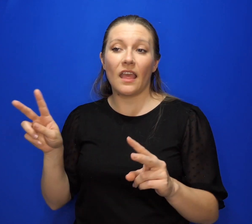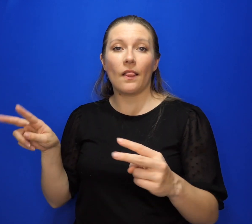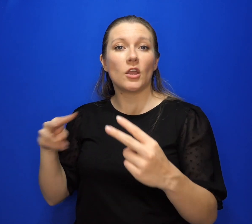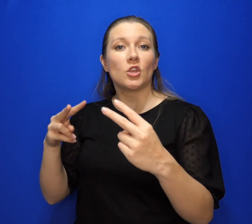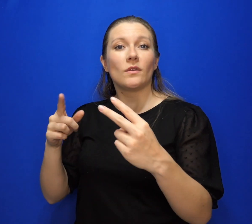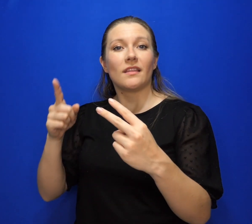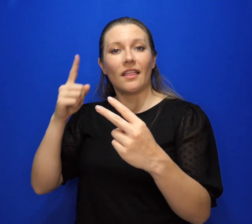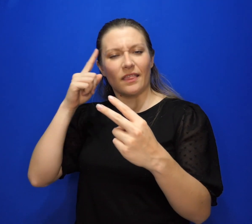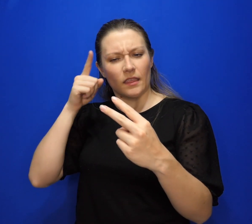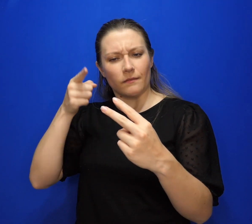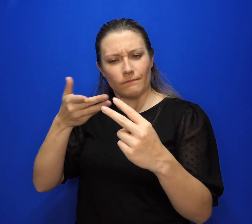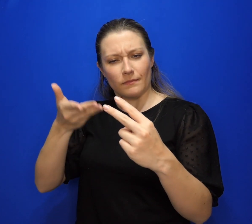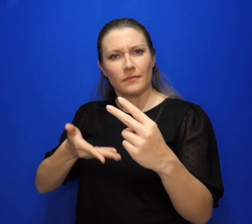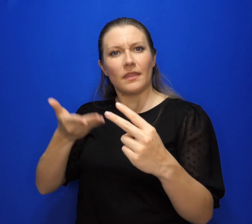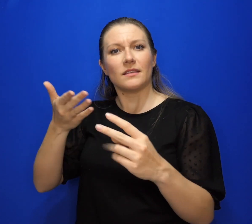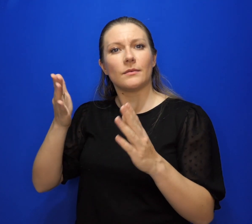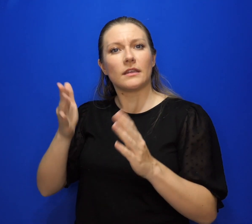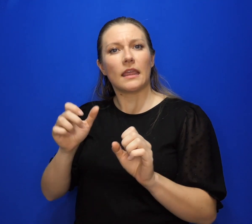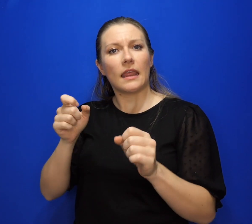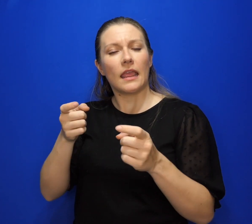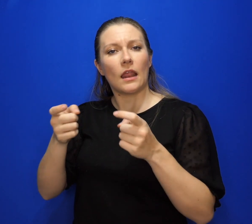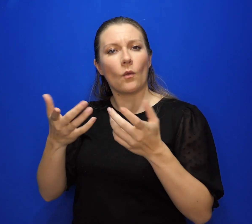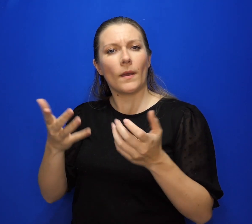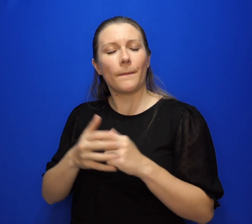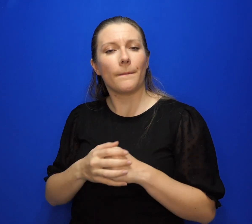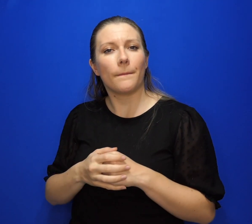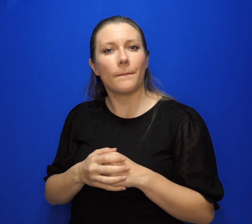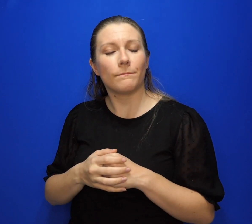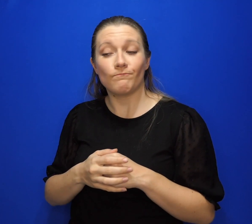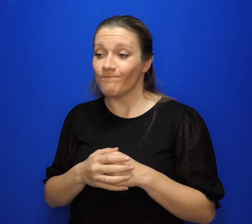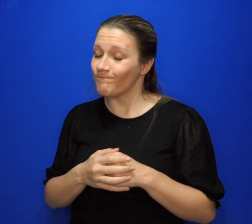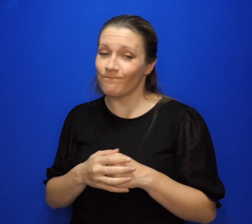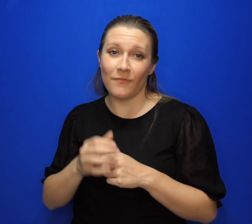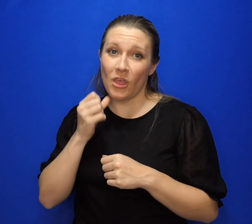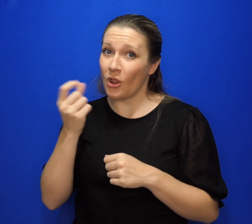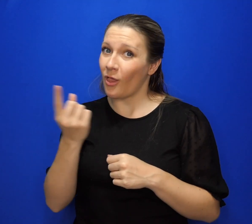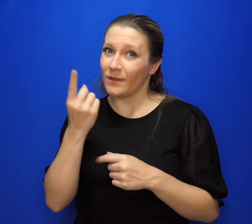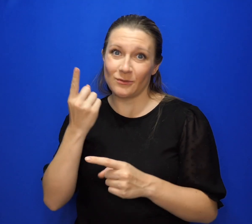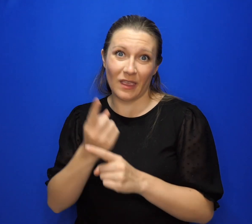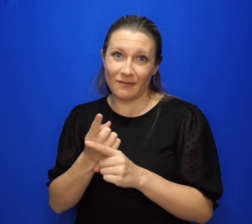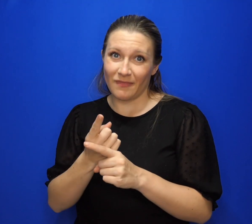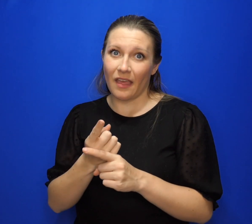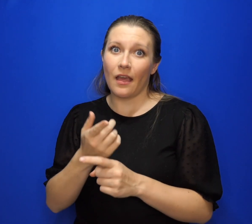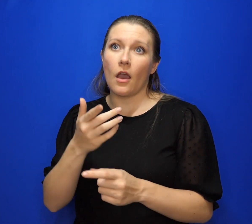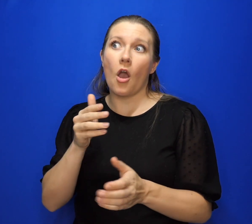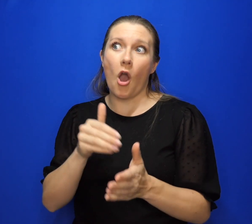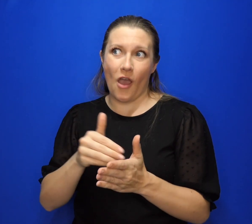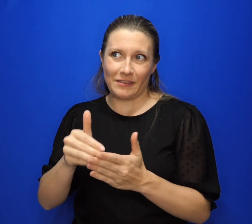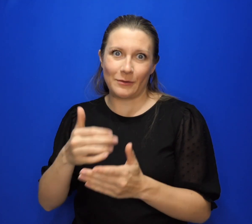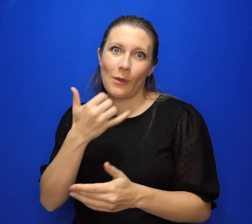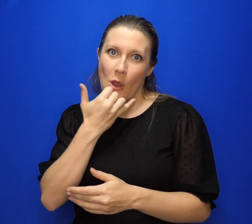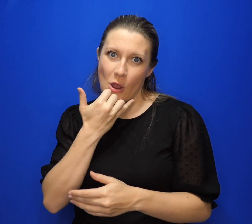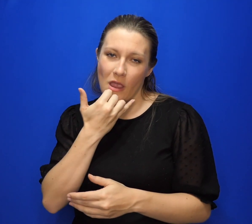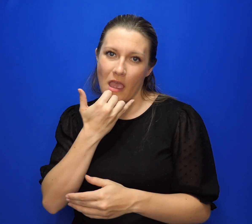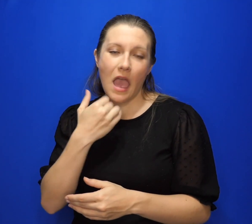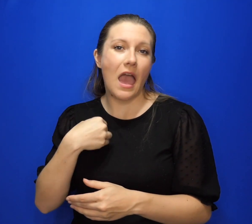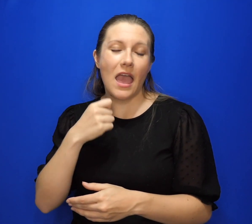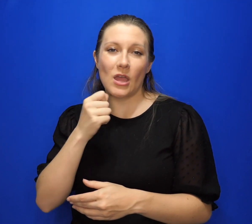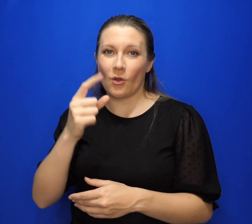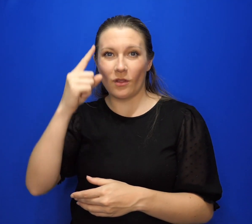can this person handle? And they're not always going to be right. They're probably frequently going to be wrong. I don't think it's a medical thing. I think